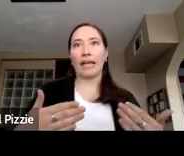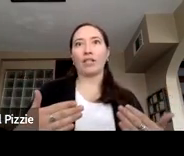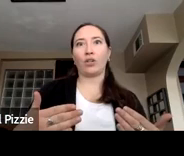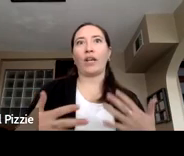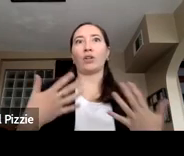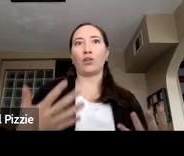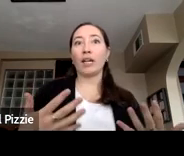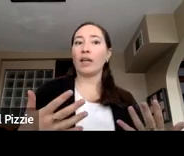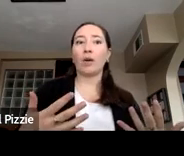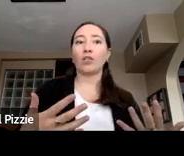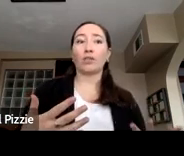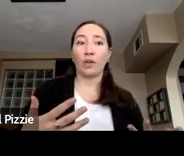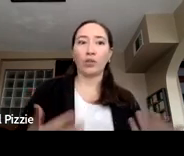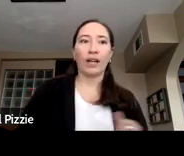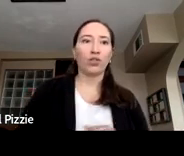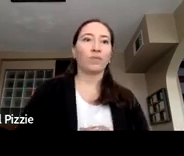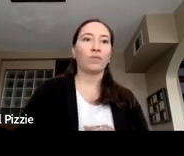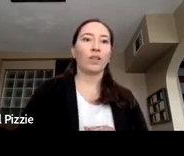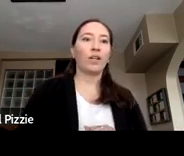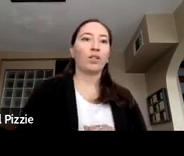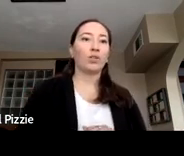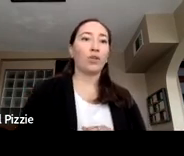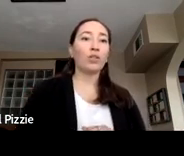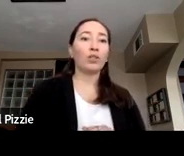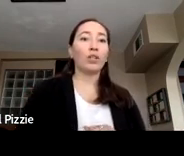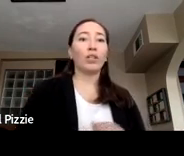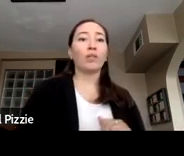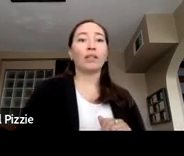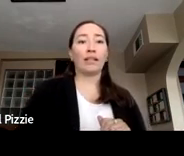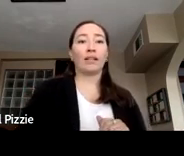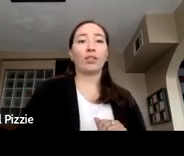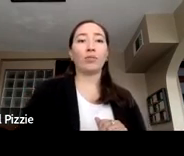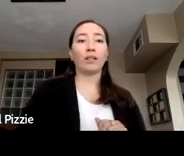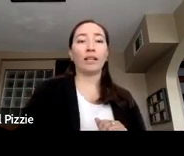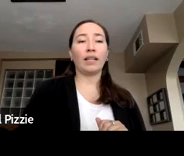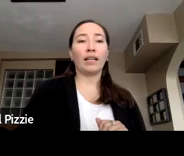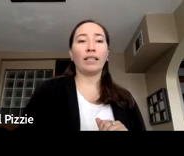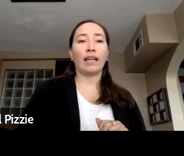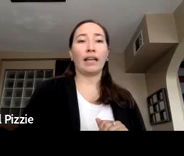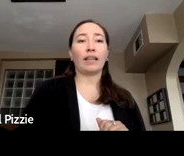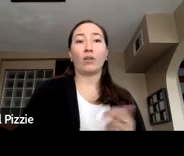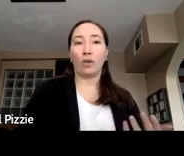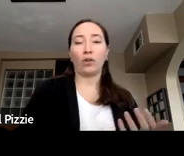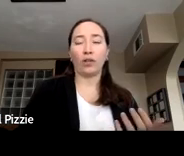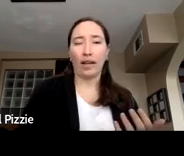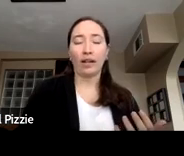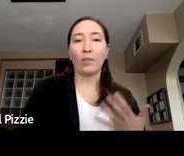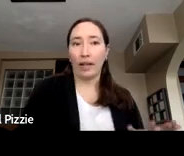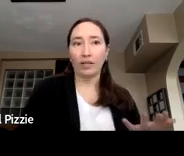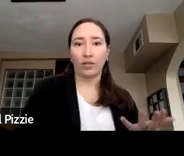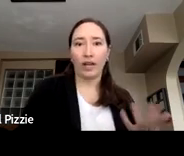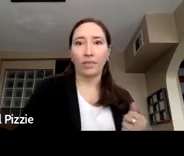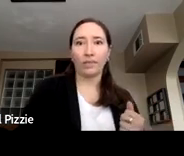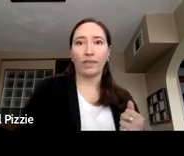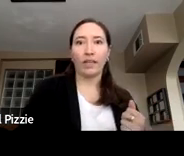create that survey or create that project from scratch. So first, you would click you would click indicating that you want to create a